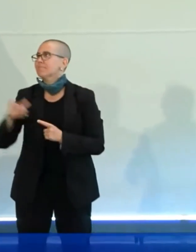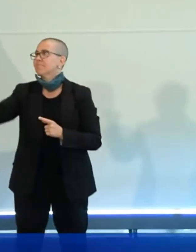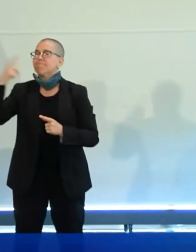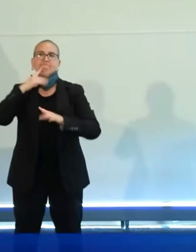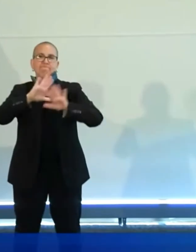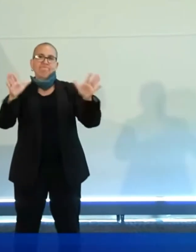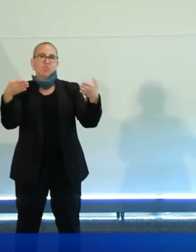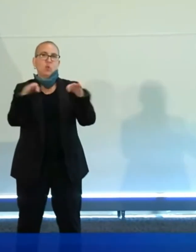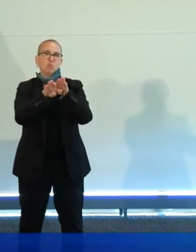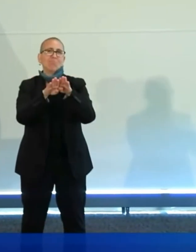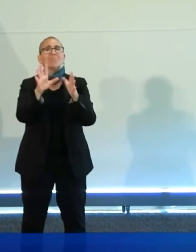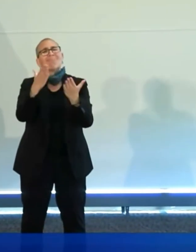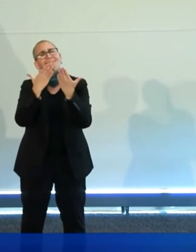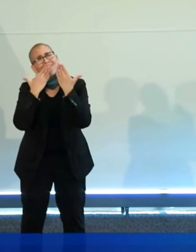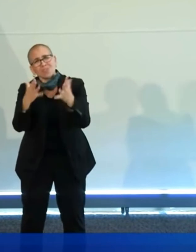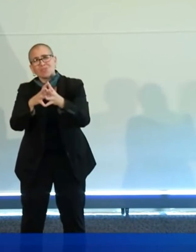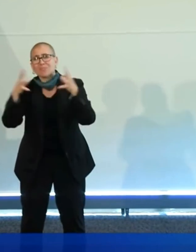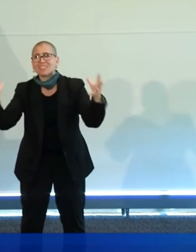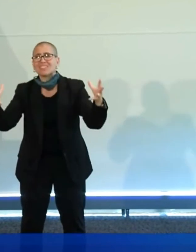much.